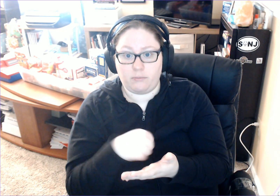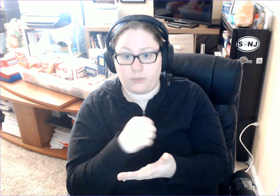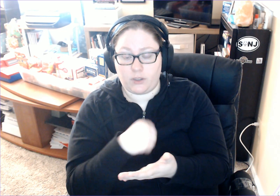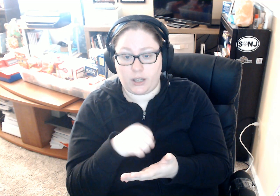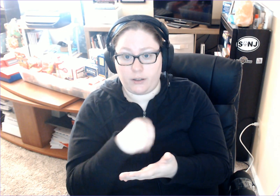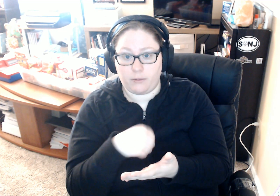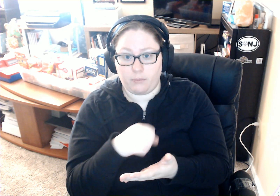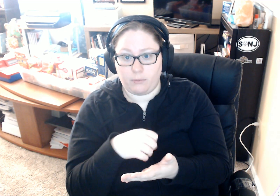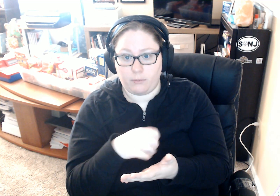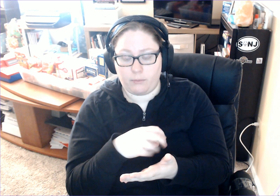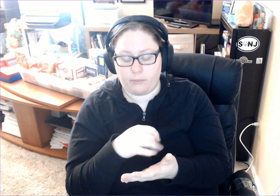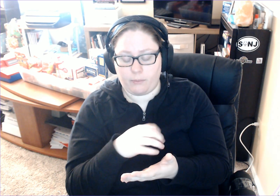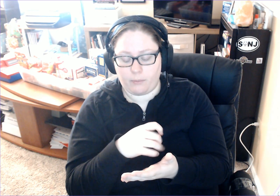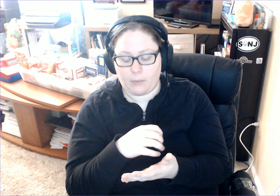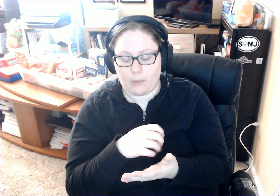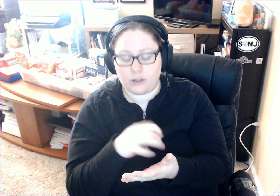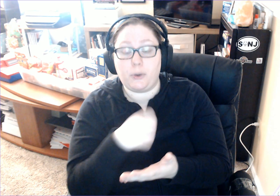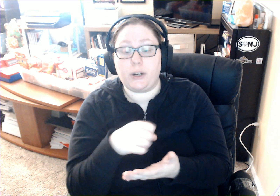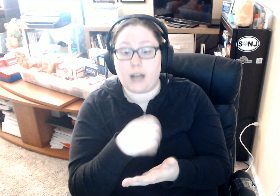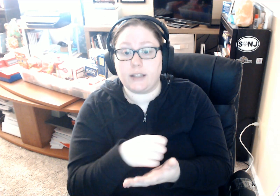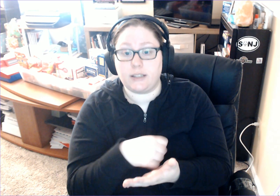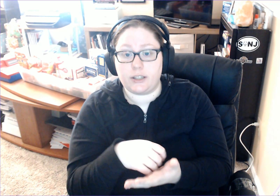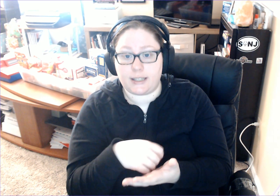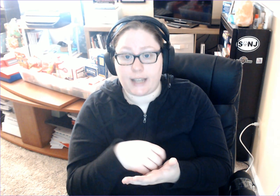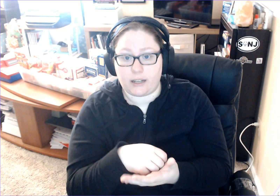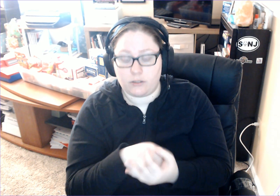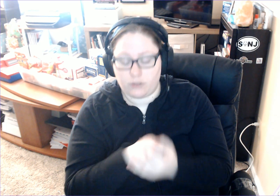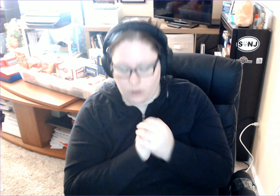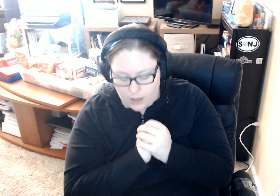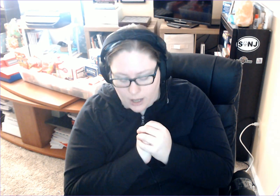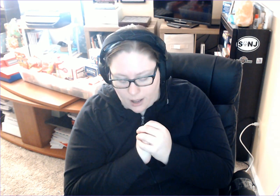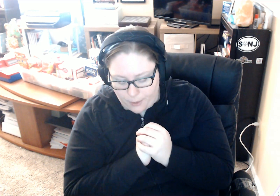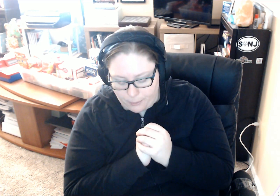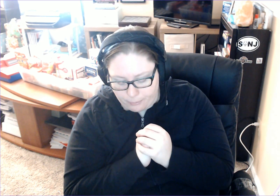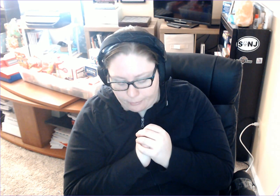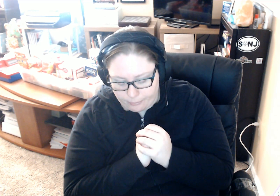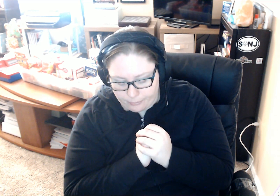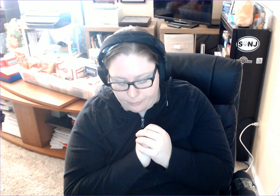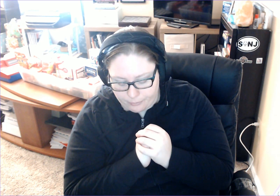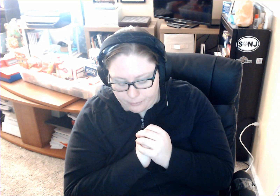the to put it onto the stain. Um,